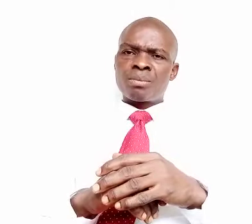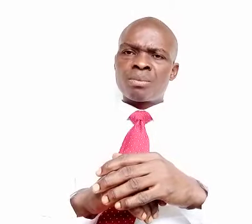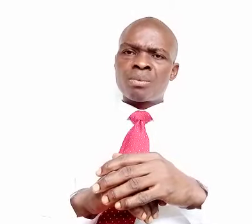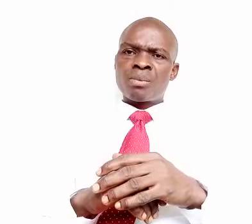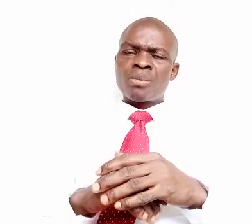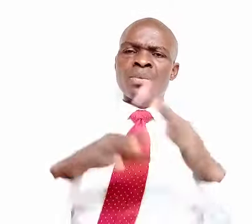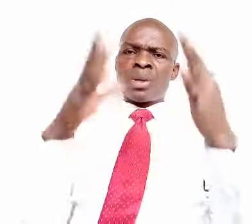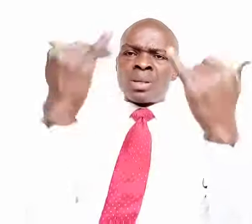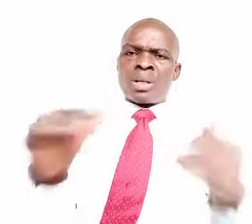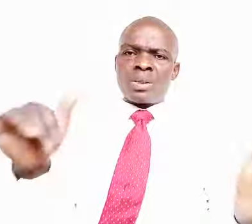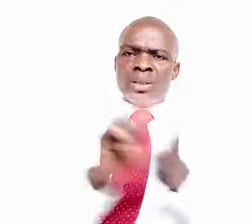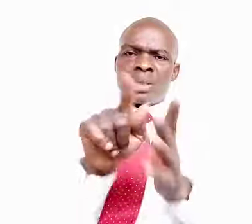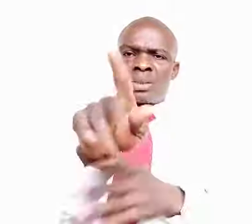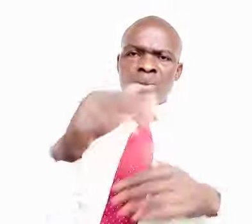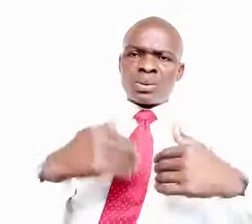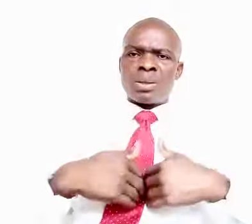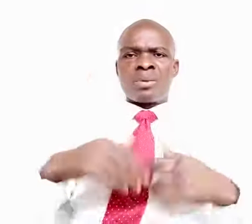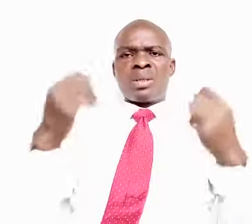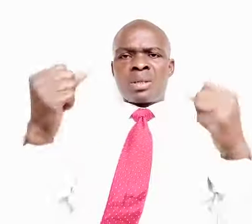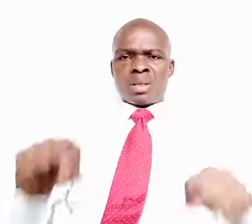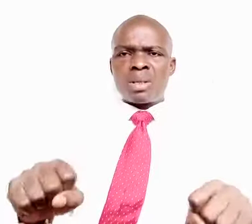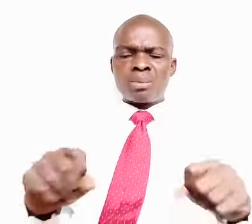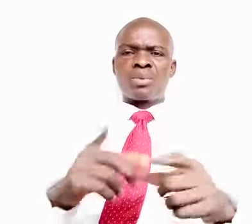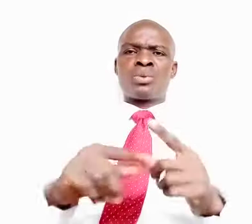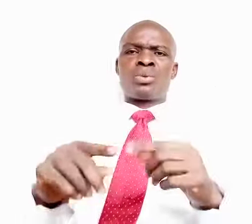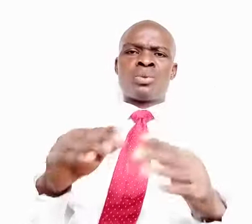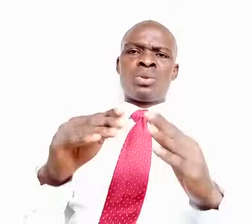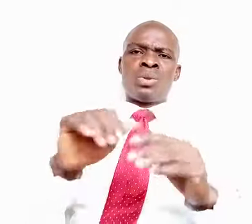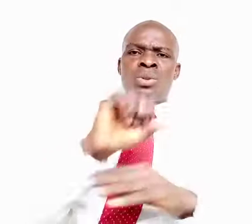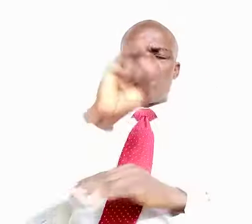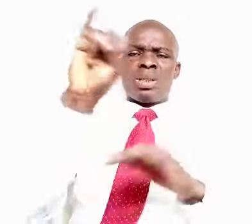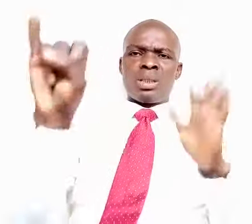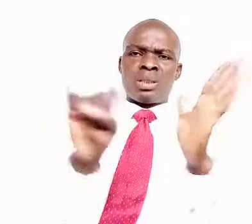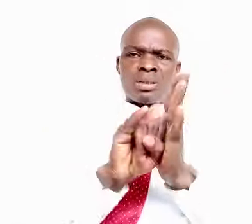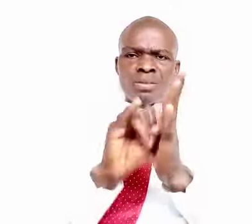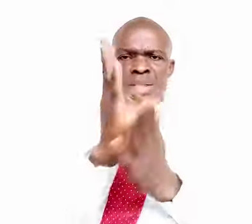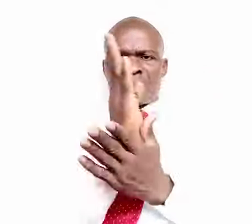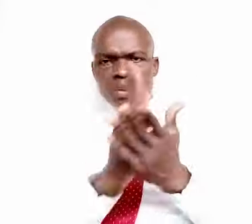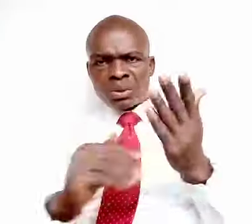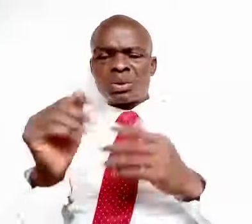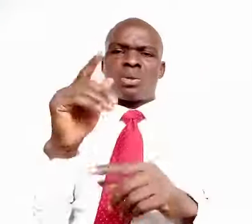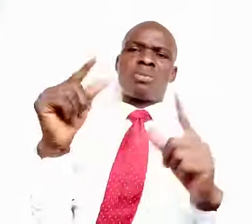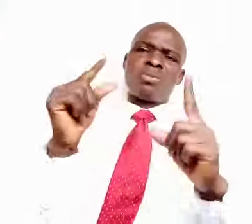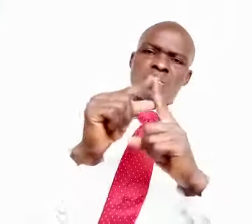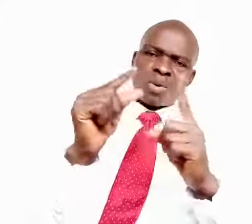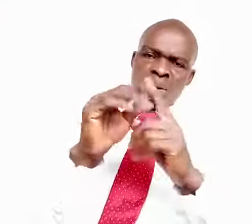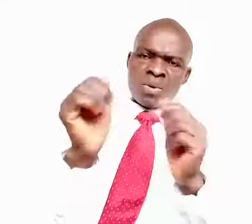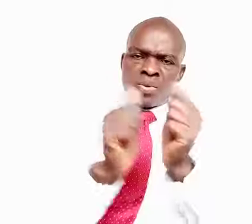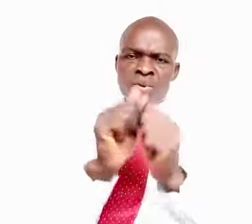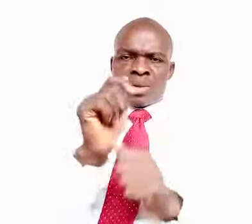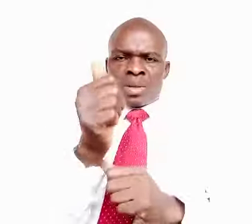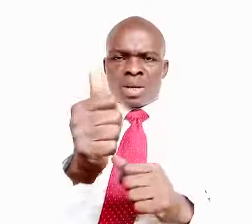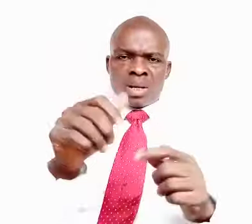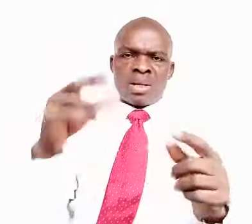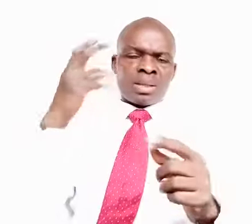Now that we have been able to identify some words with the ah sounds, let us